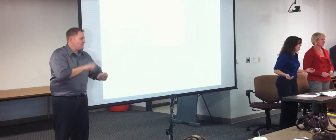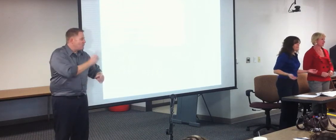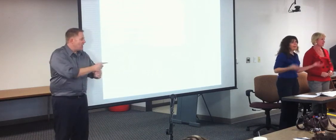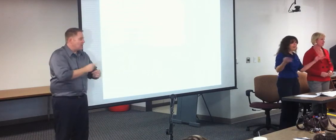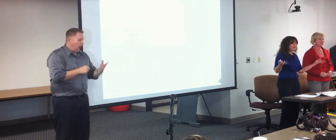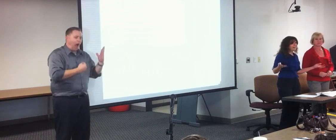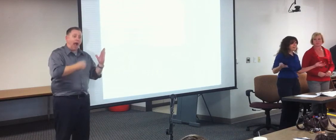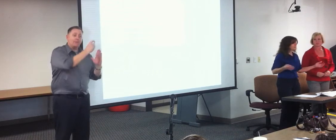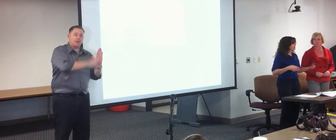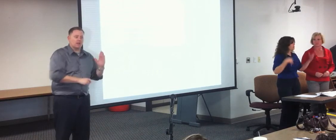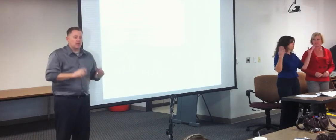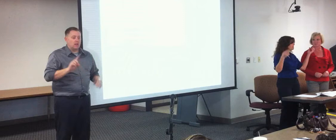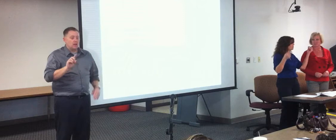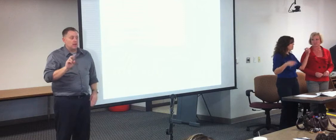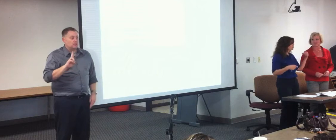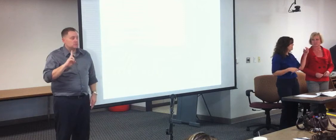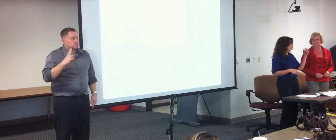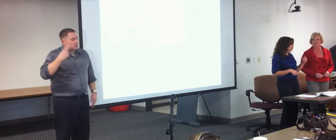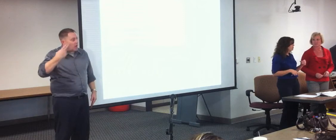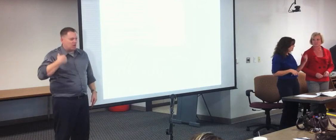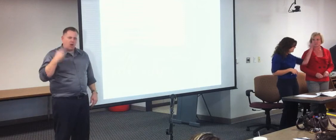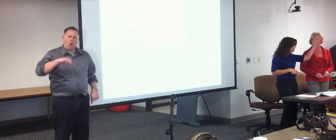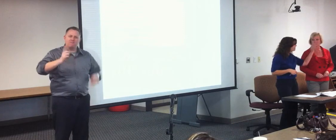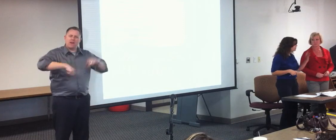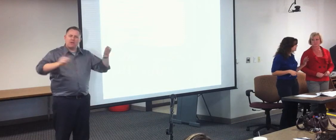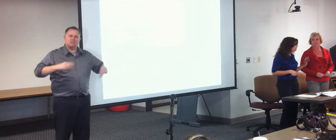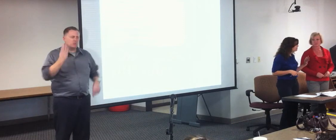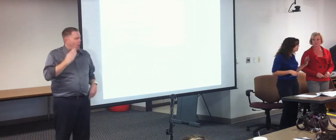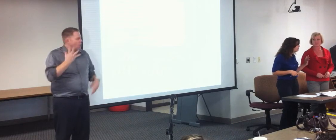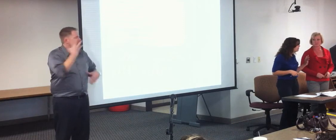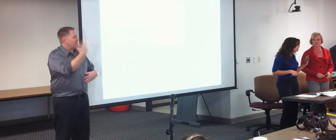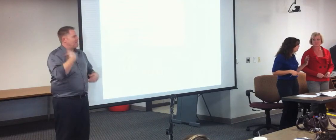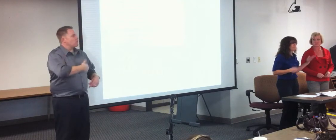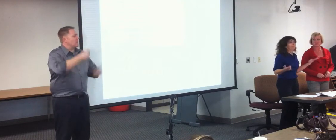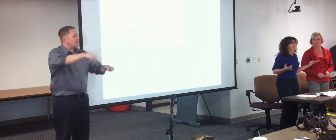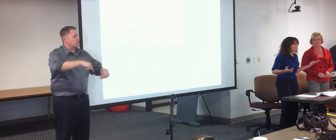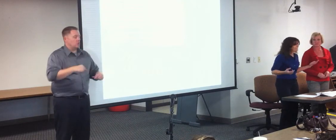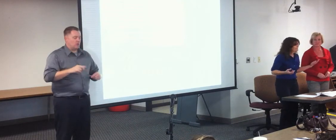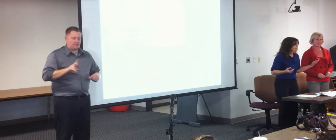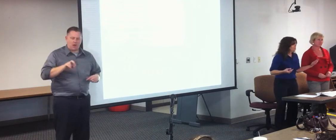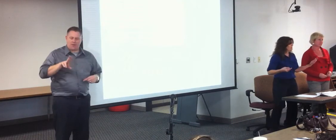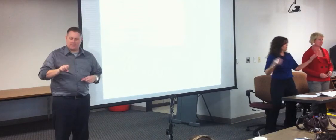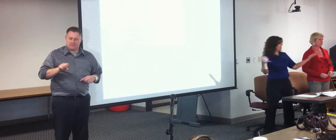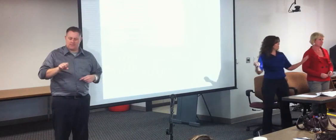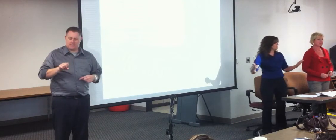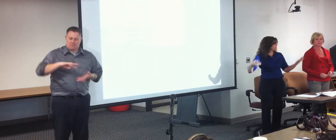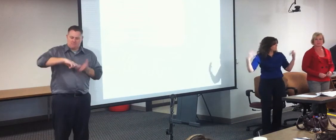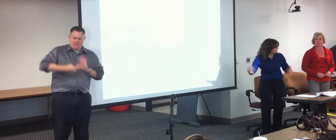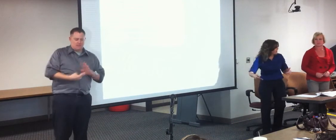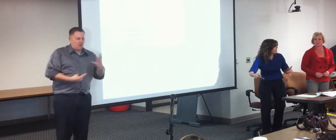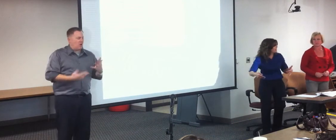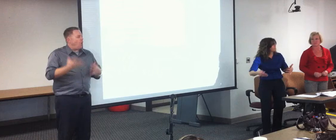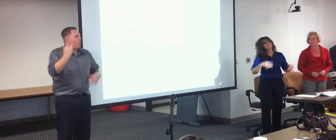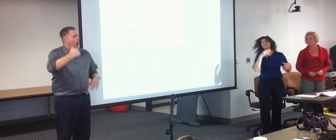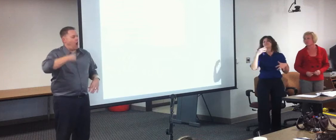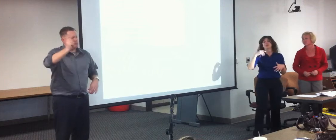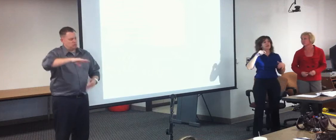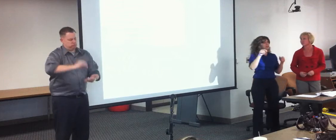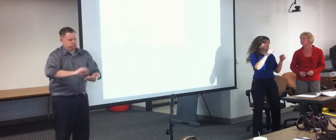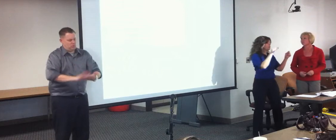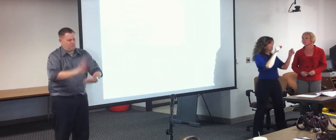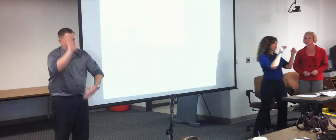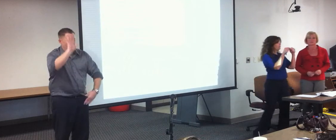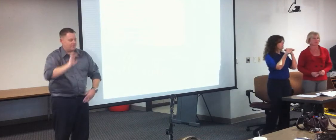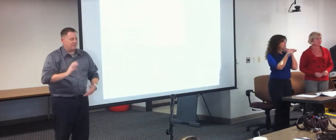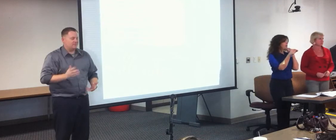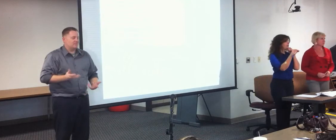right? Duh, he's going to go to these various places, you know, the 5 that we go to. Why do I have to say the 5?